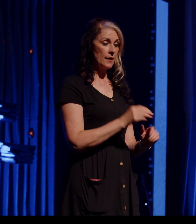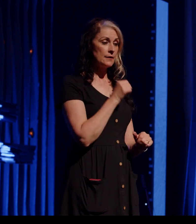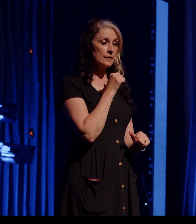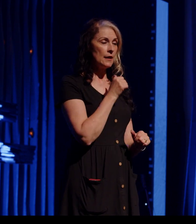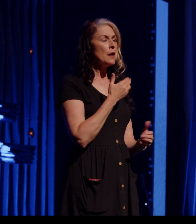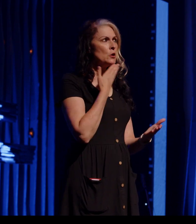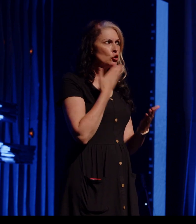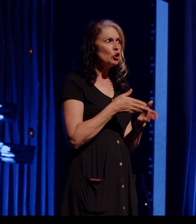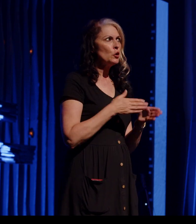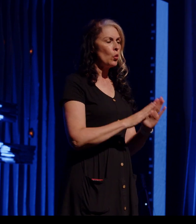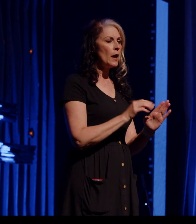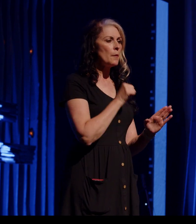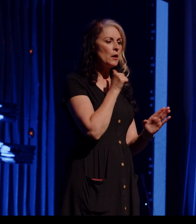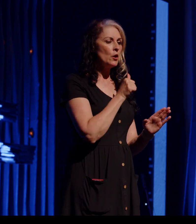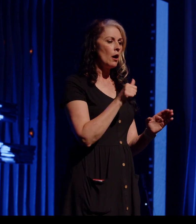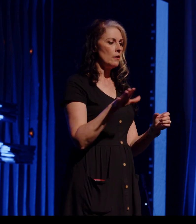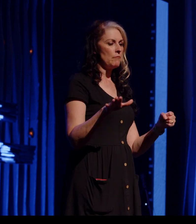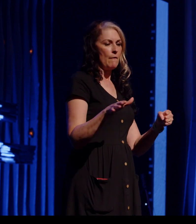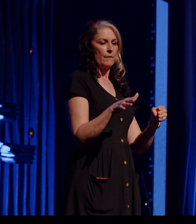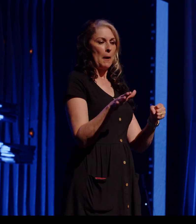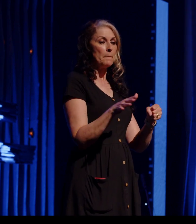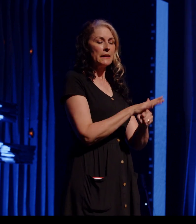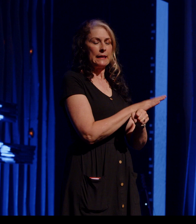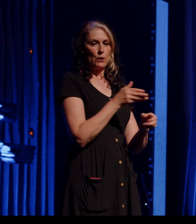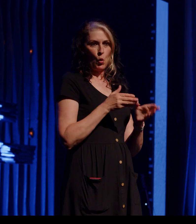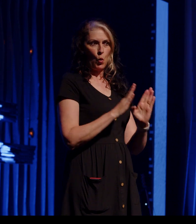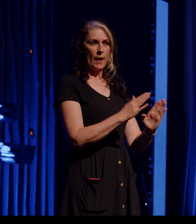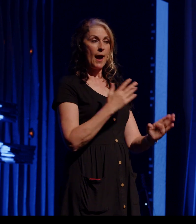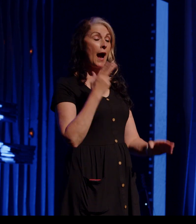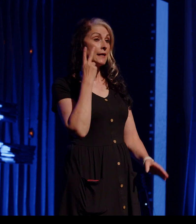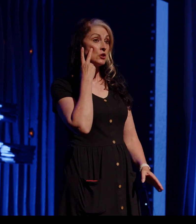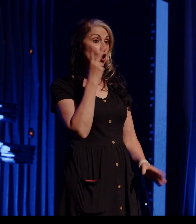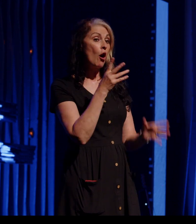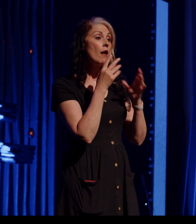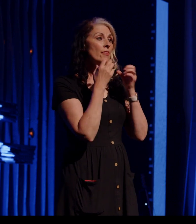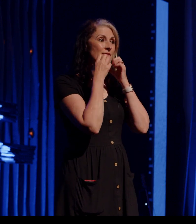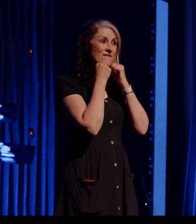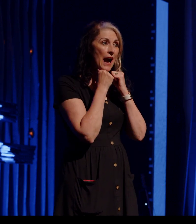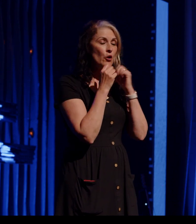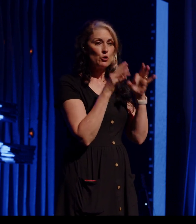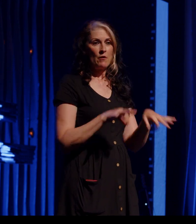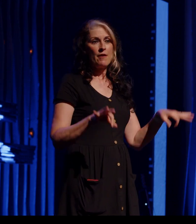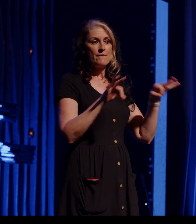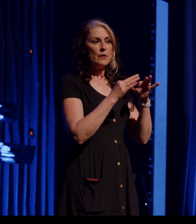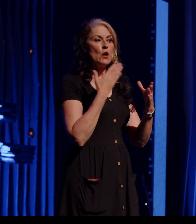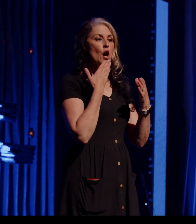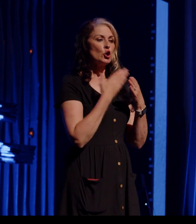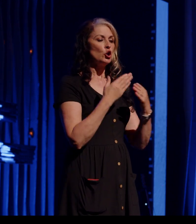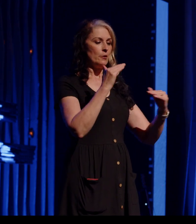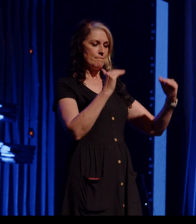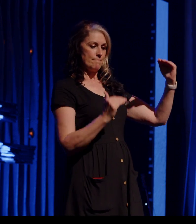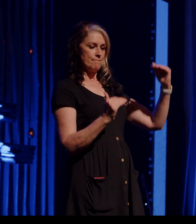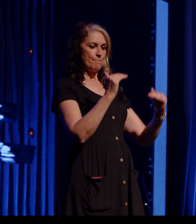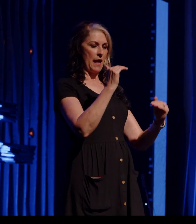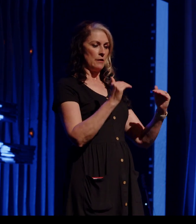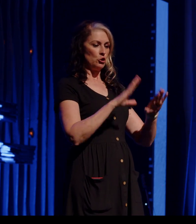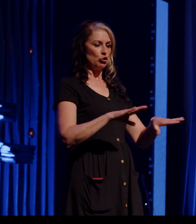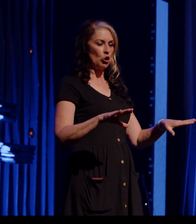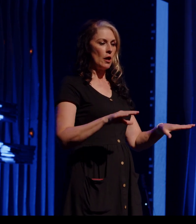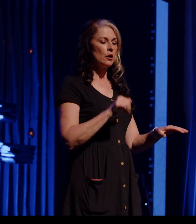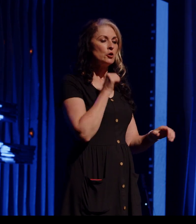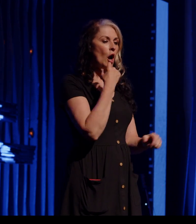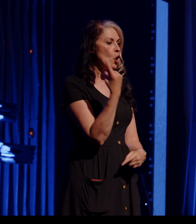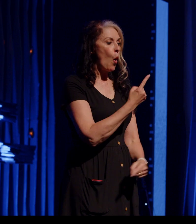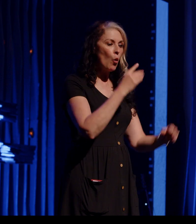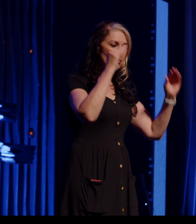it was a good way, but it wasn't a complete way. And I saw the value of a well-rounded child more than just